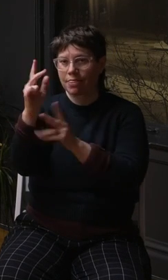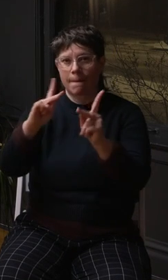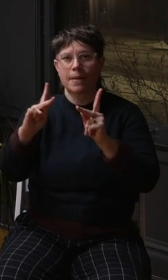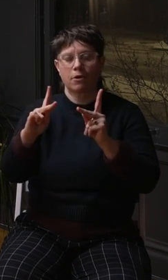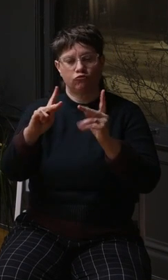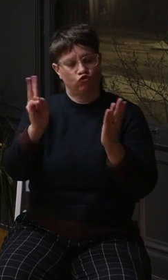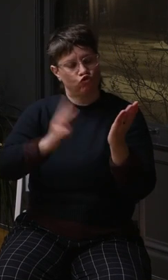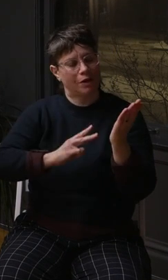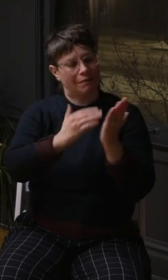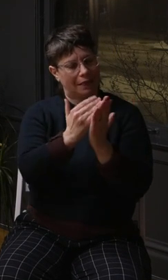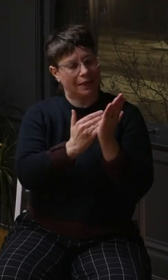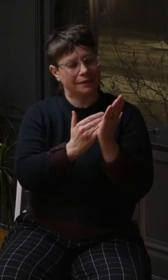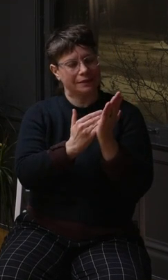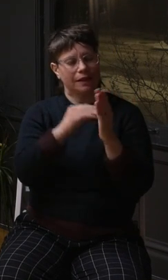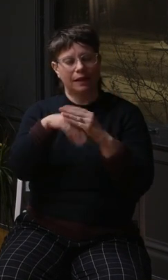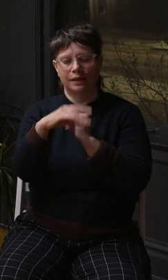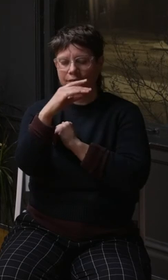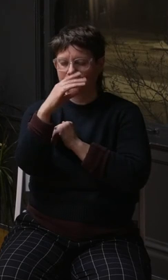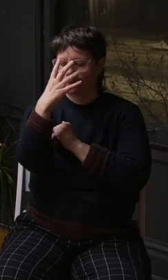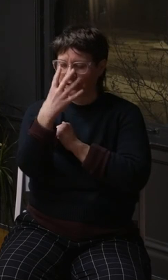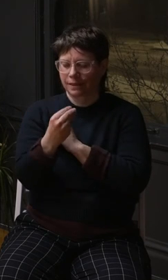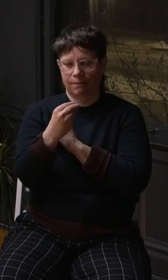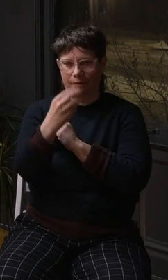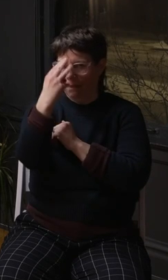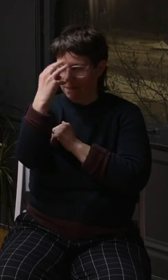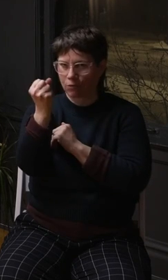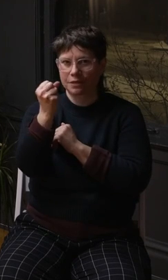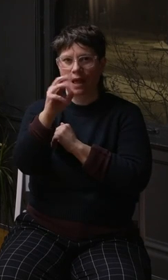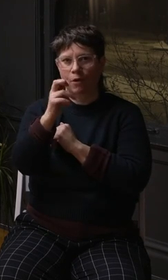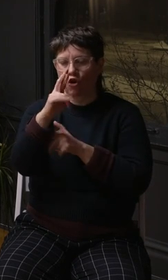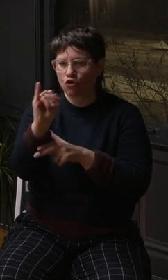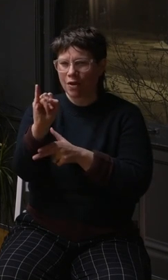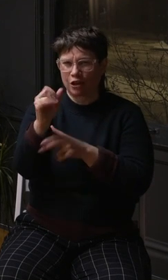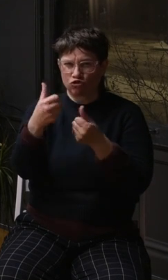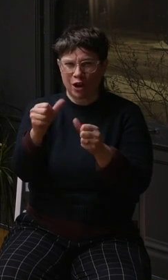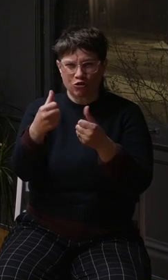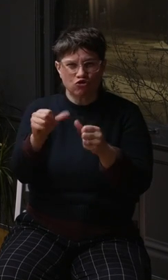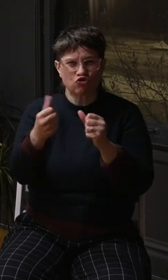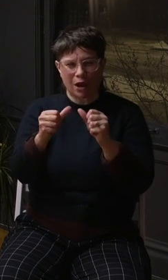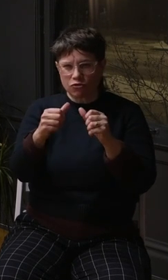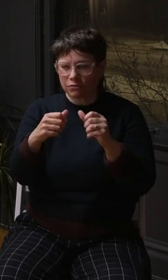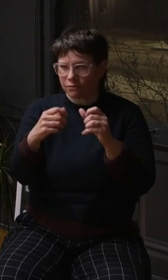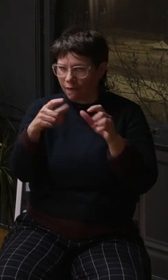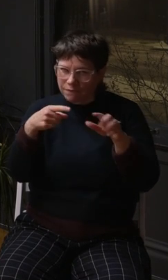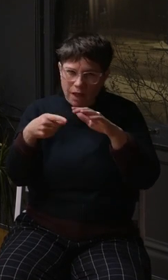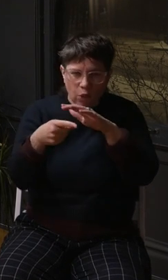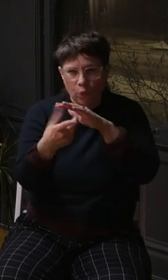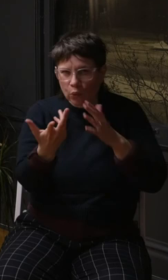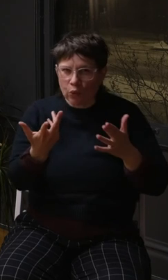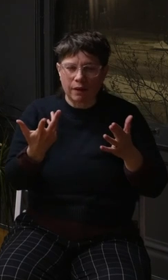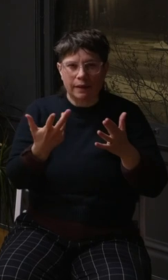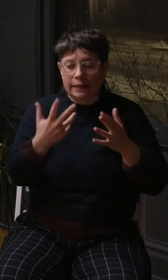recite the list in German in their sleep. The whirring of the MRI trying its damnedest to chart the subconscious, the